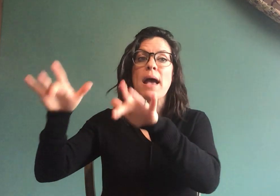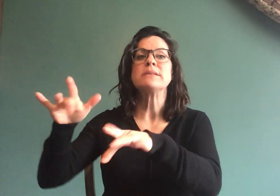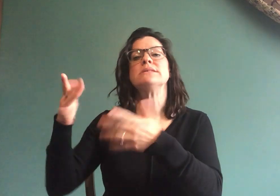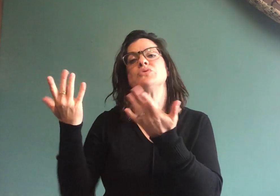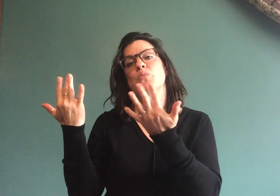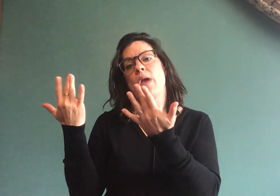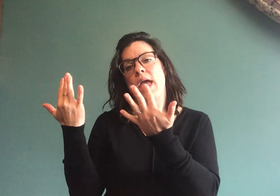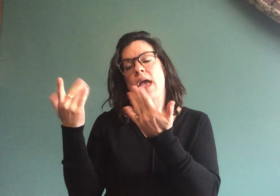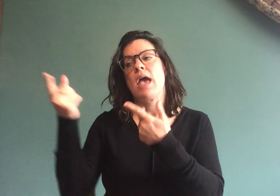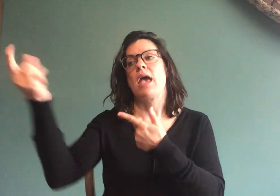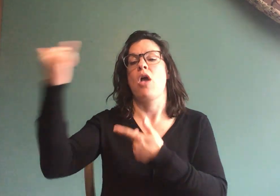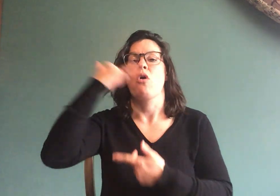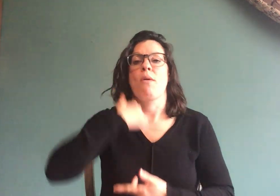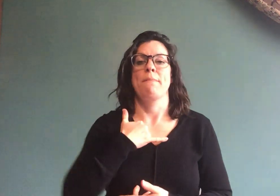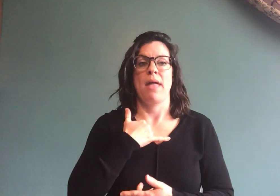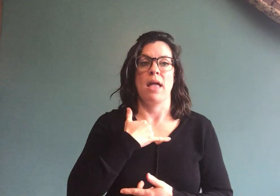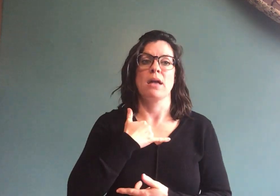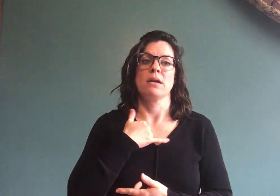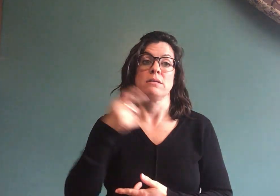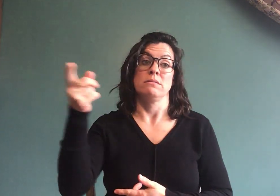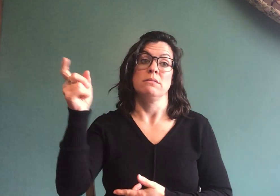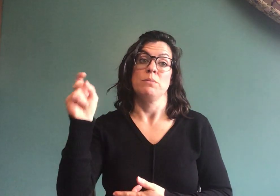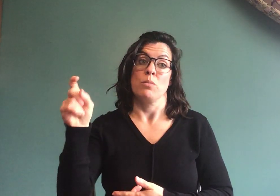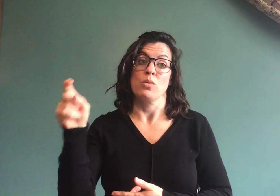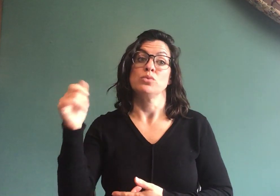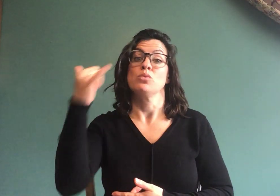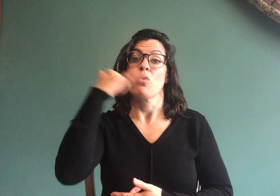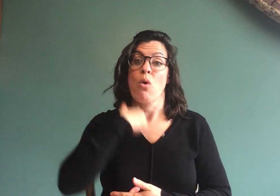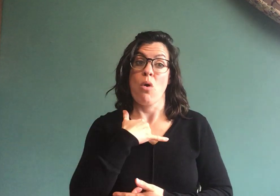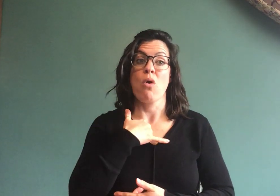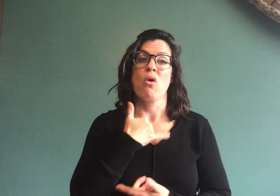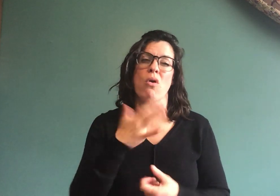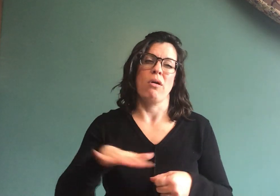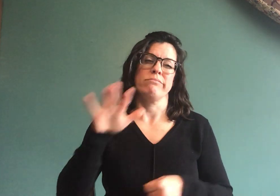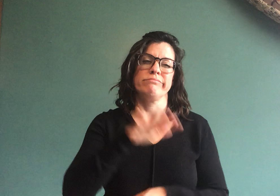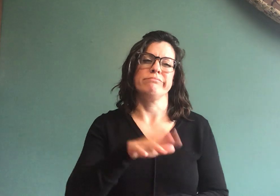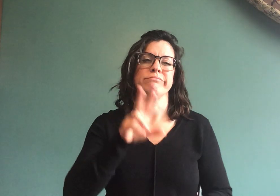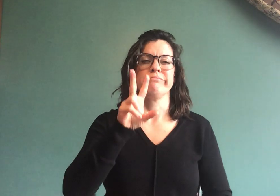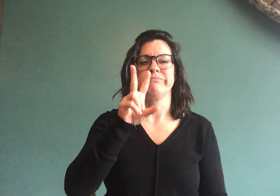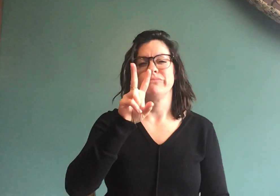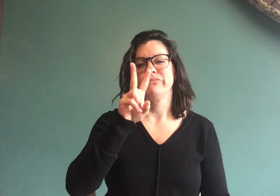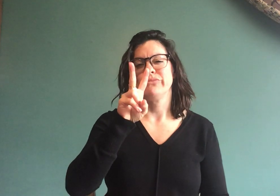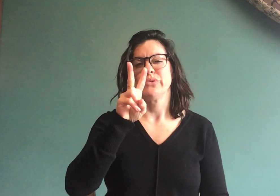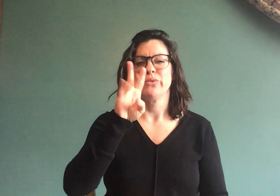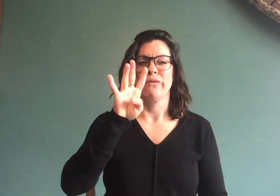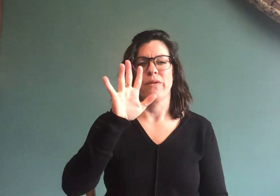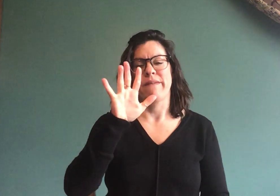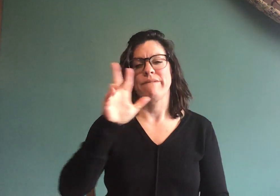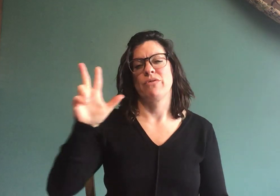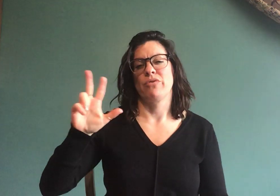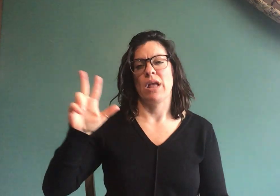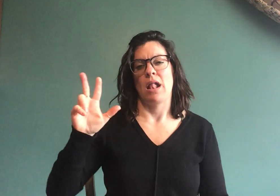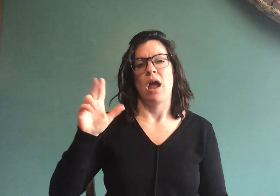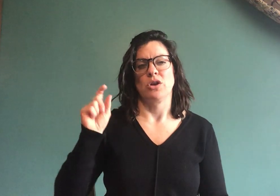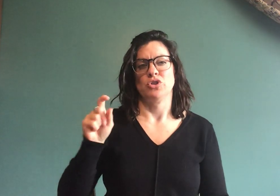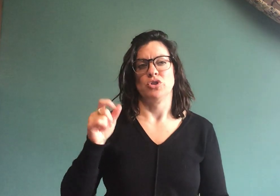a call. So if I happen to get that call, then we'll just log off. But we might be done by then anyway. I've been putting you guys